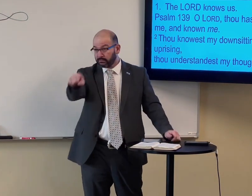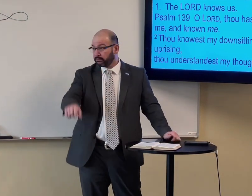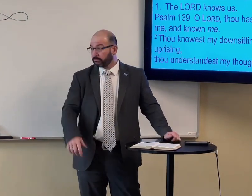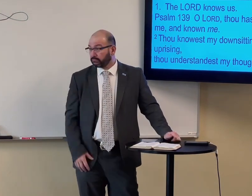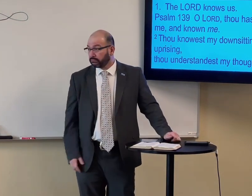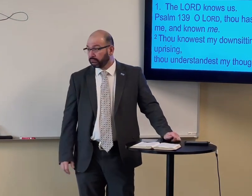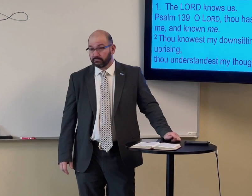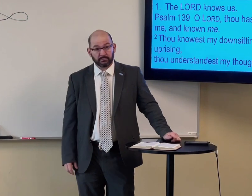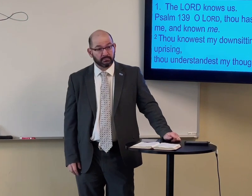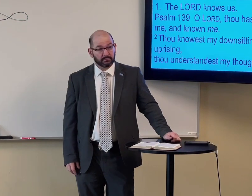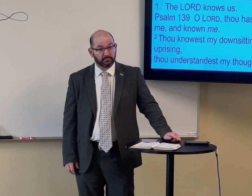beginning. Do you guys believe that?